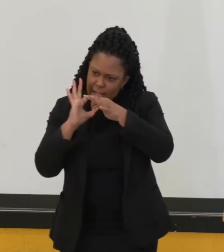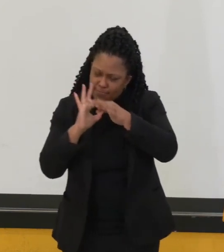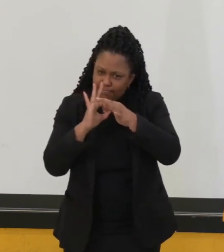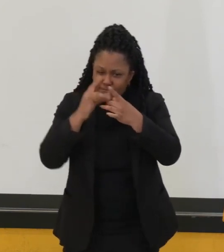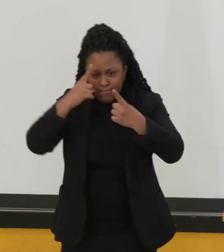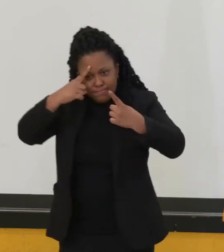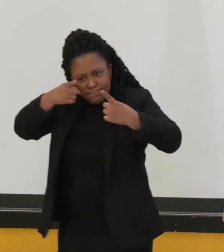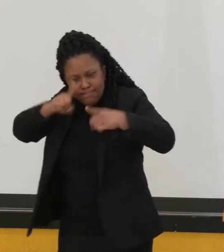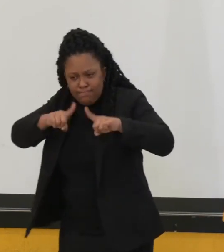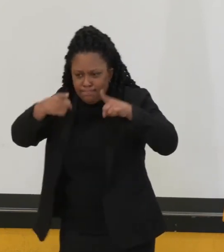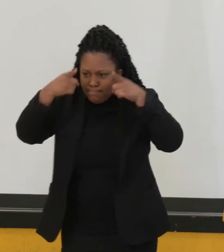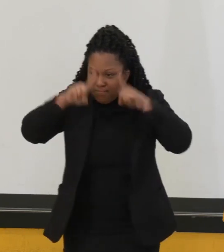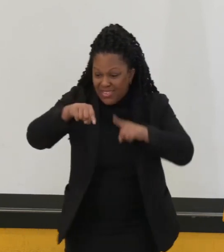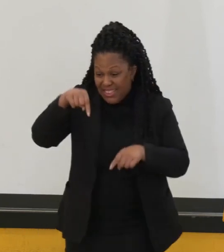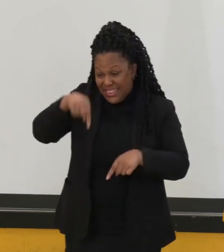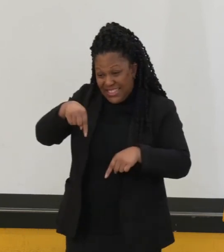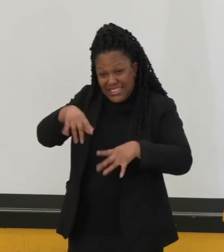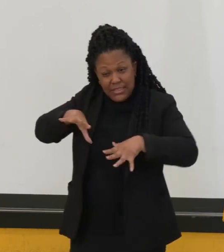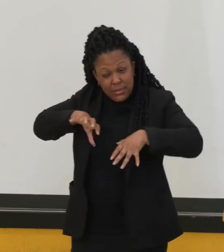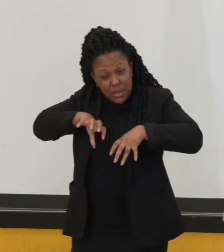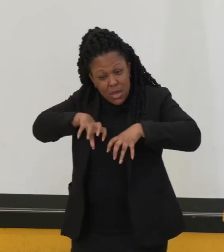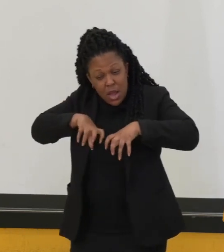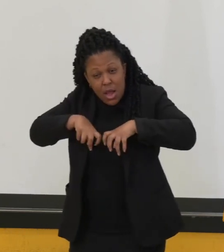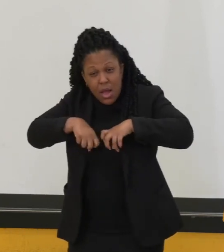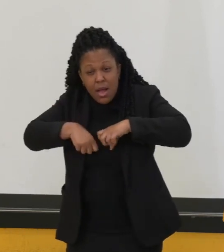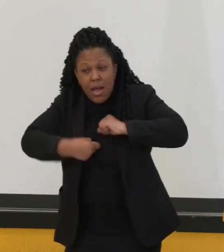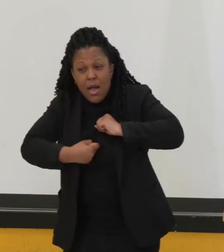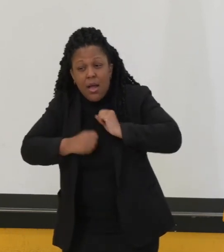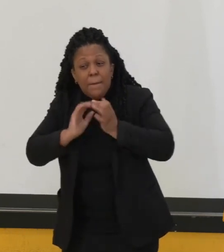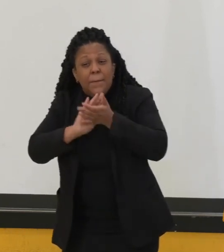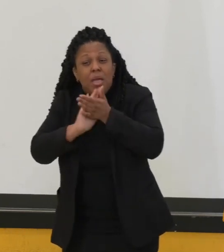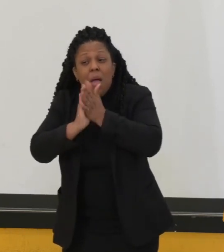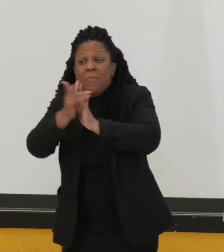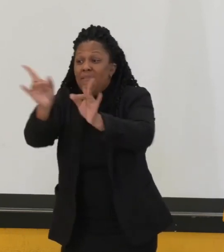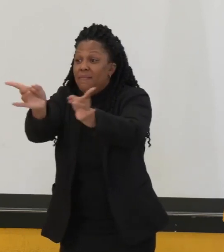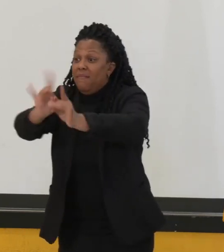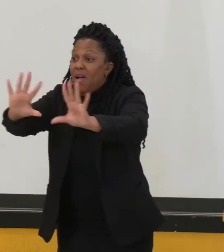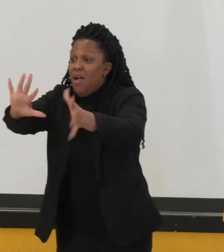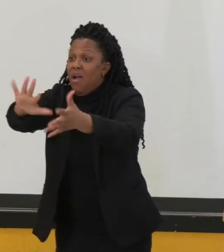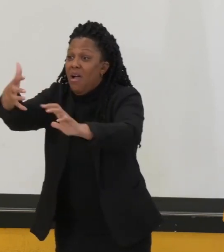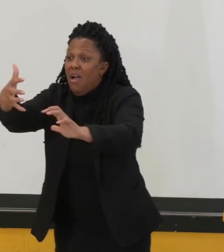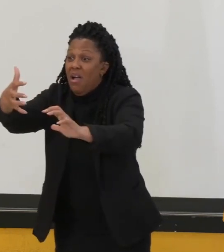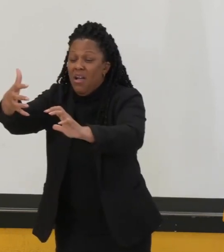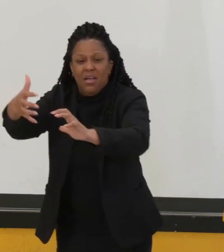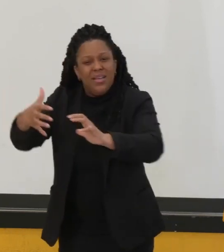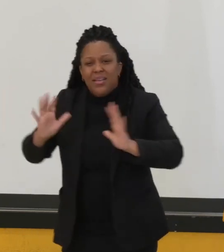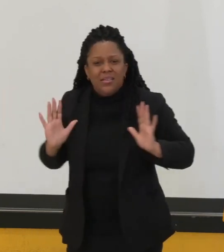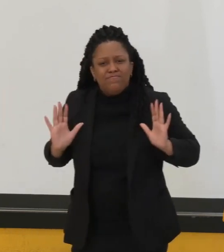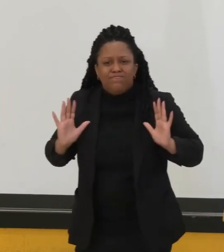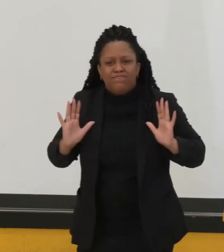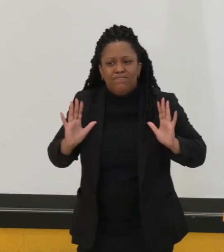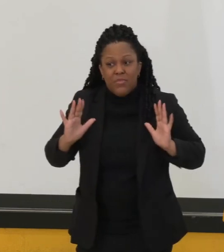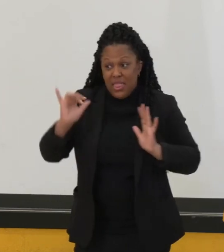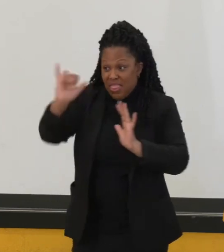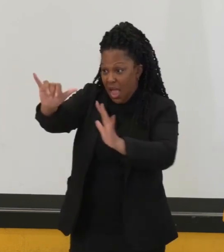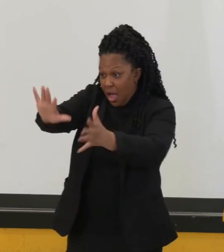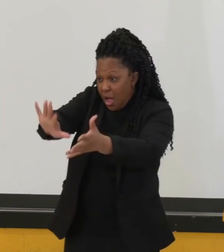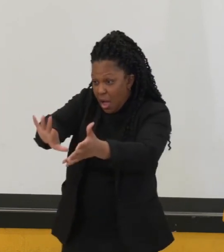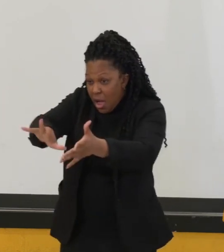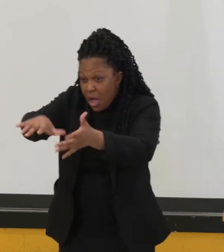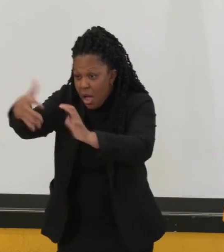we are suffering cannot translate into violence. Destroying livelihoods,